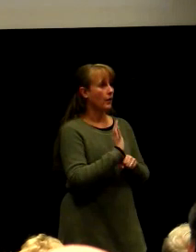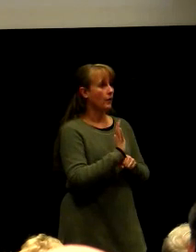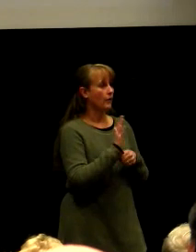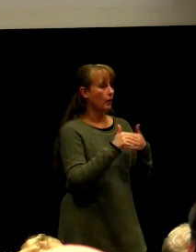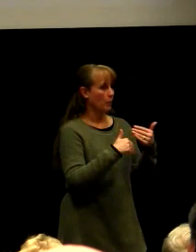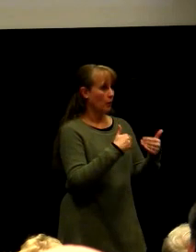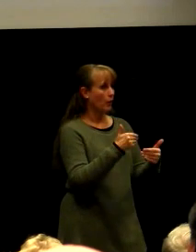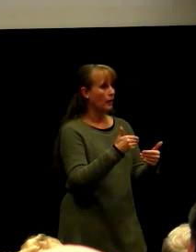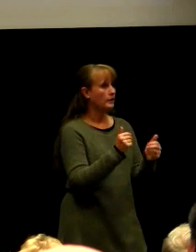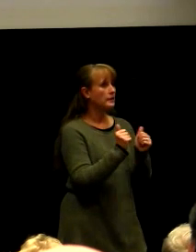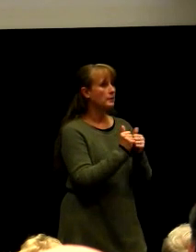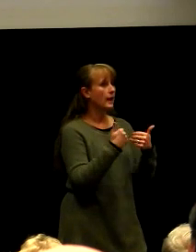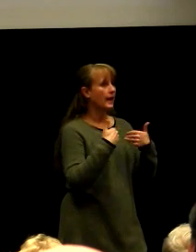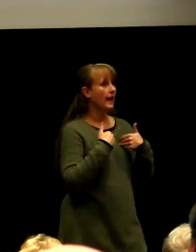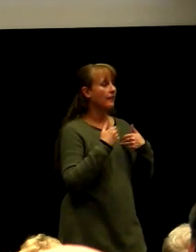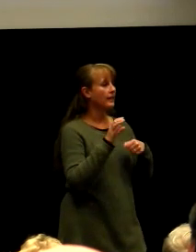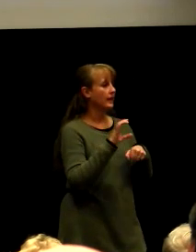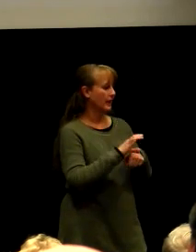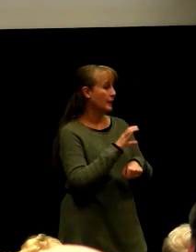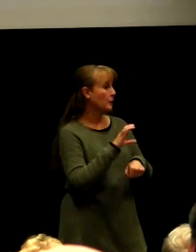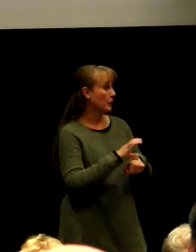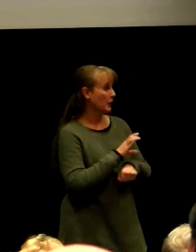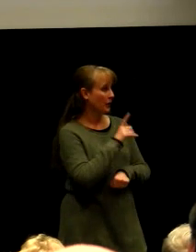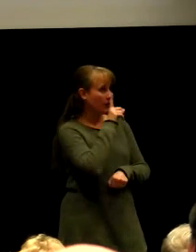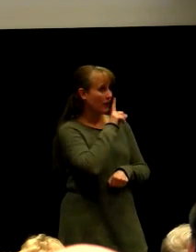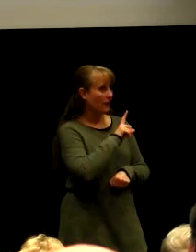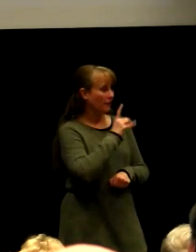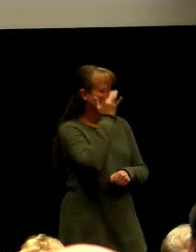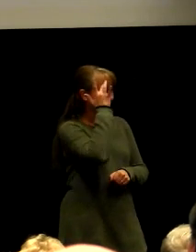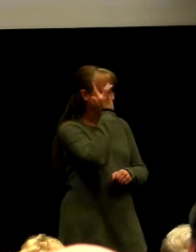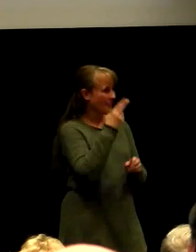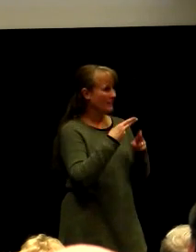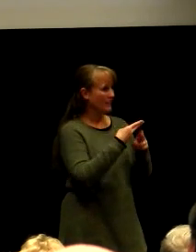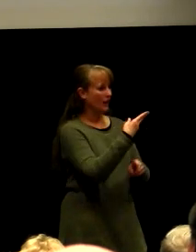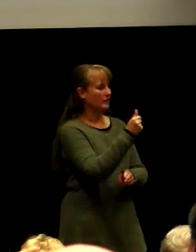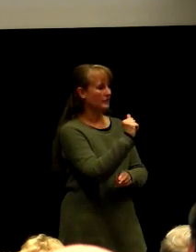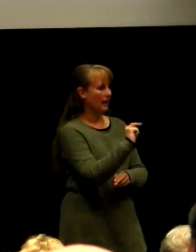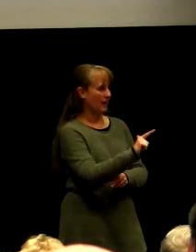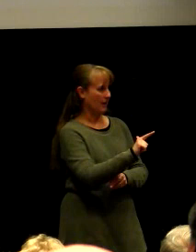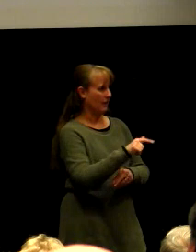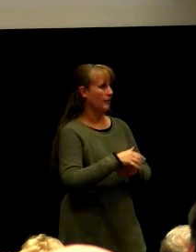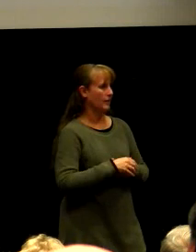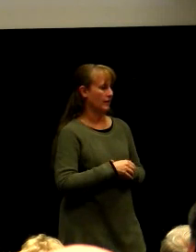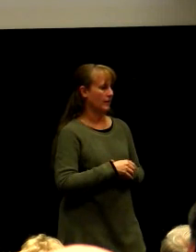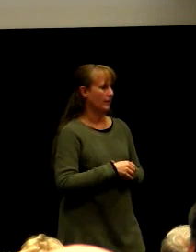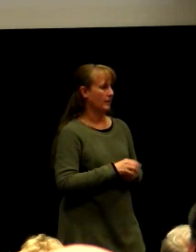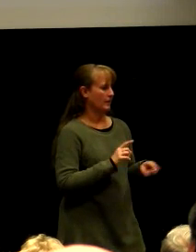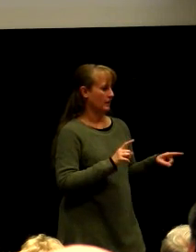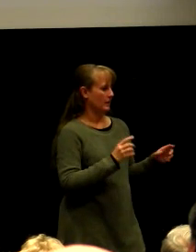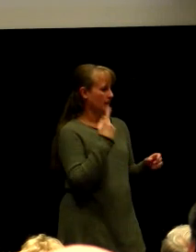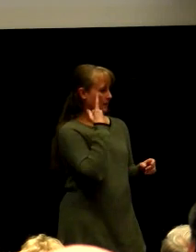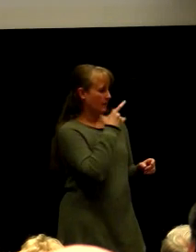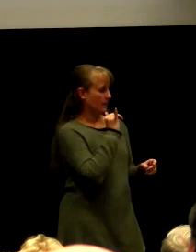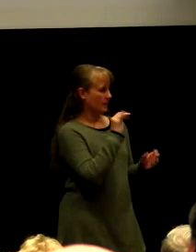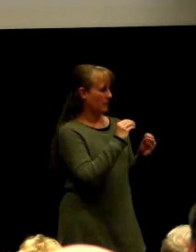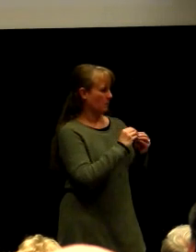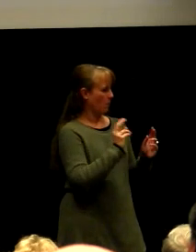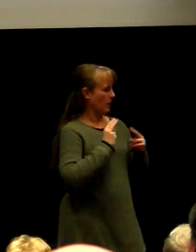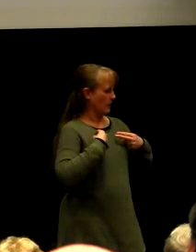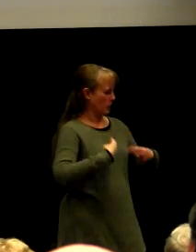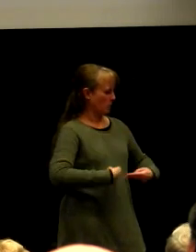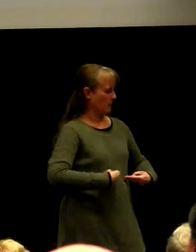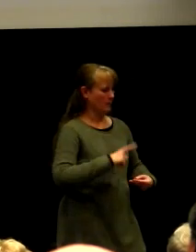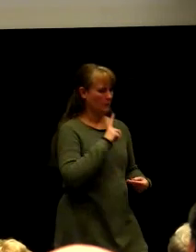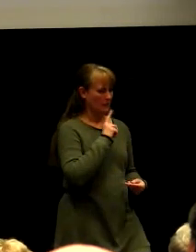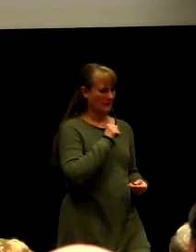working is by having the computer, the artificial intelligence, known as HAL, seem much more human, actually